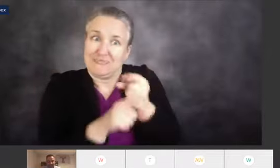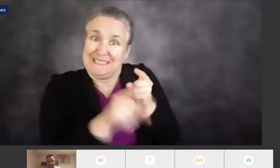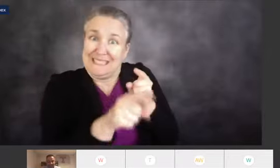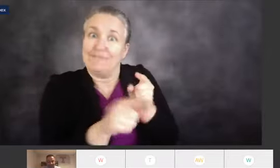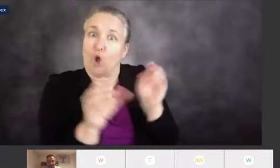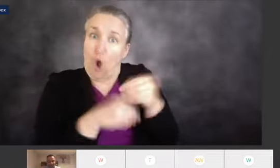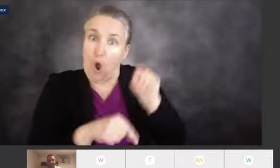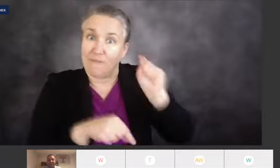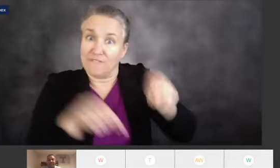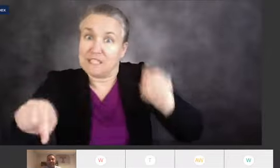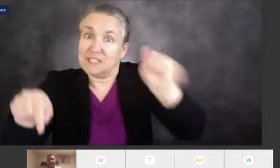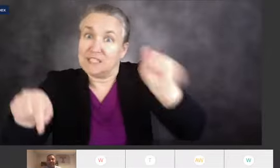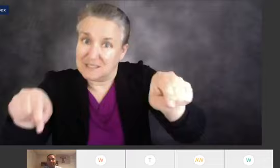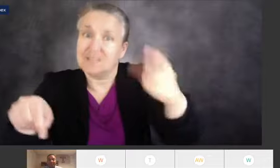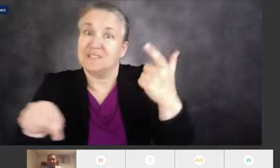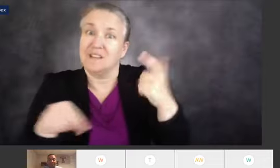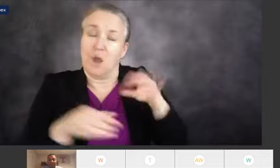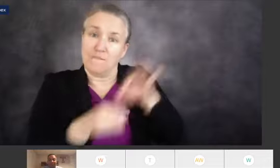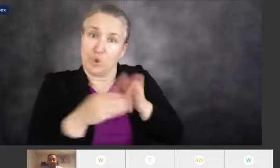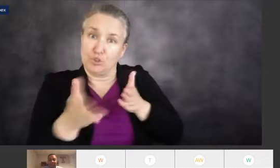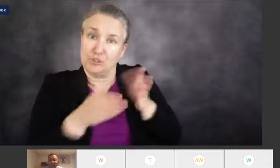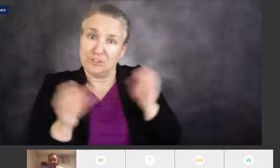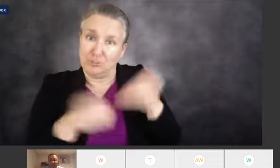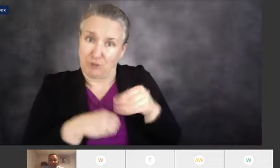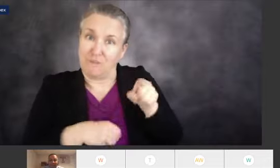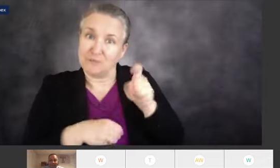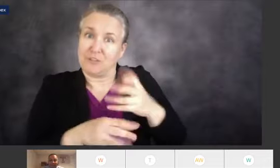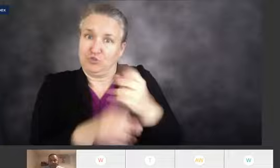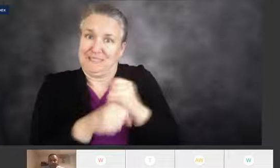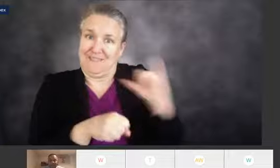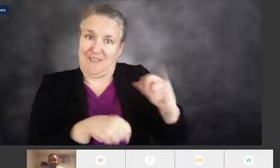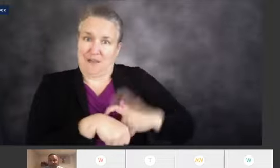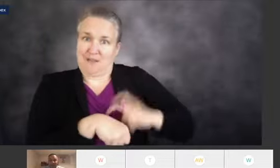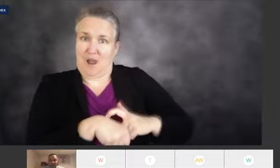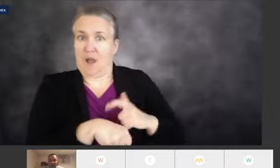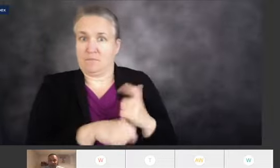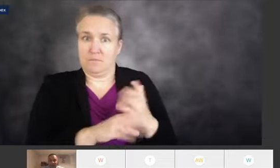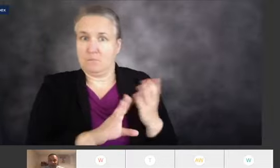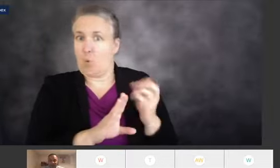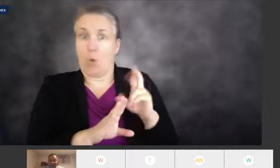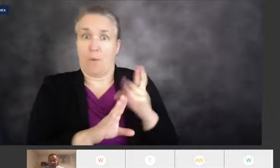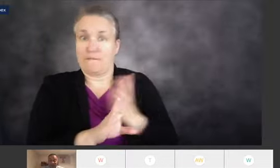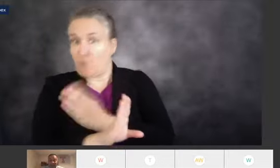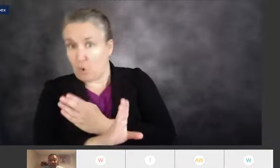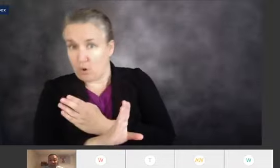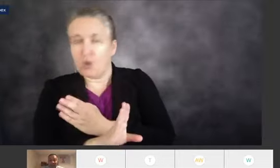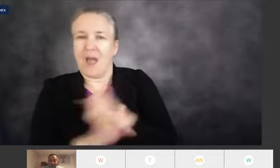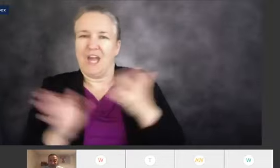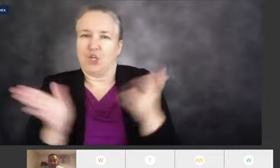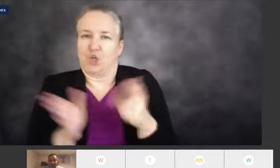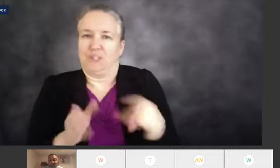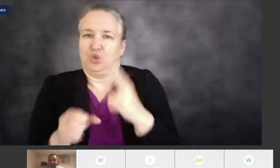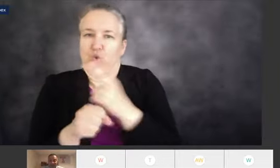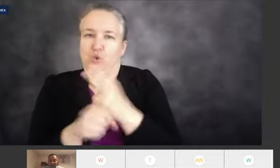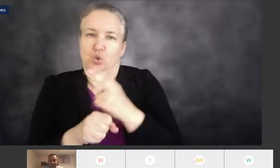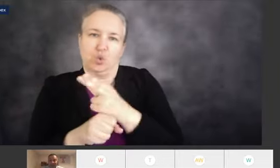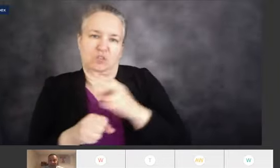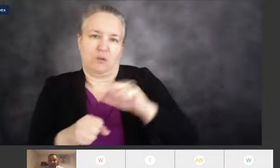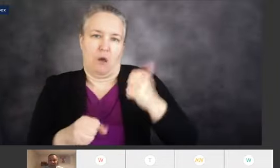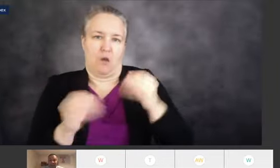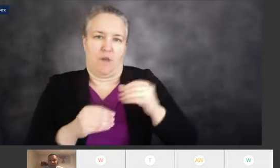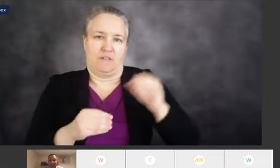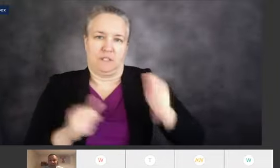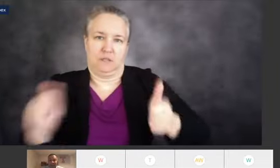or one of our satellite offices at that time. And I would encourage you to use the satellite offices if you